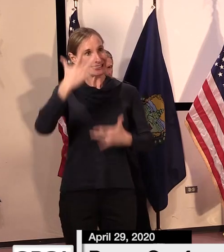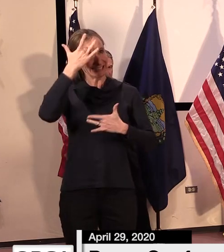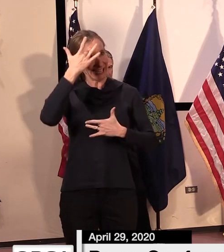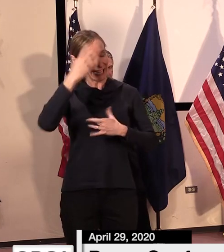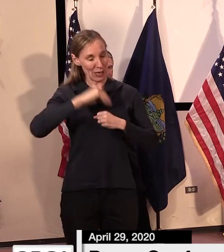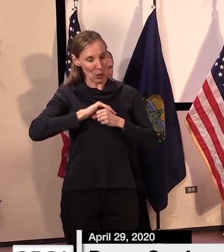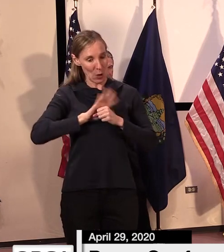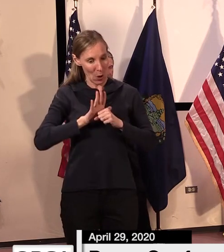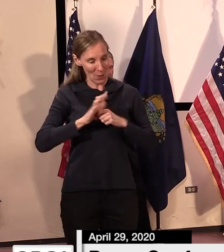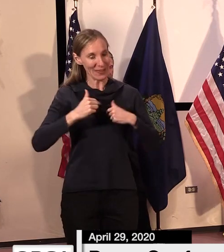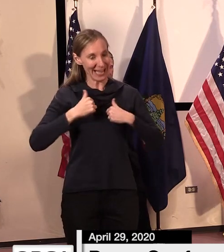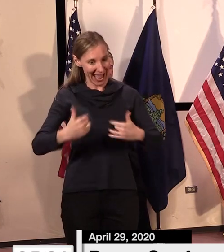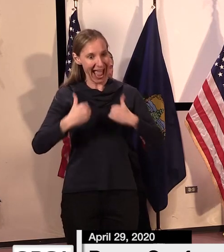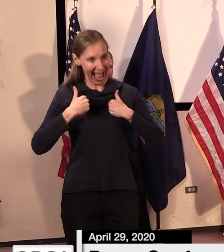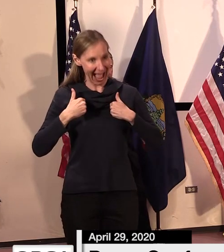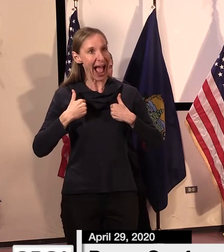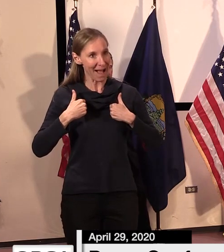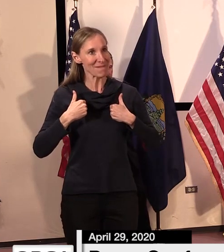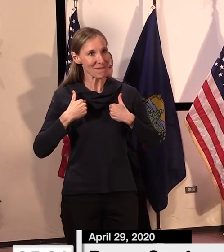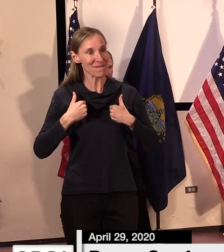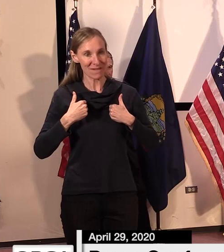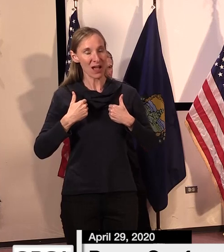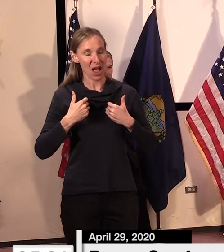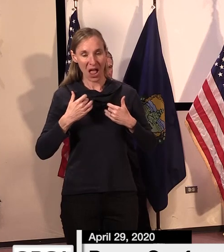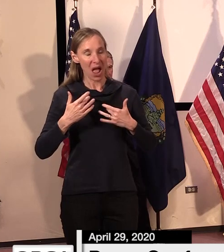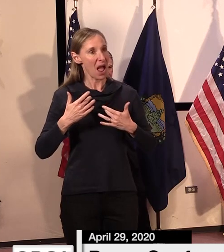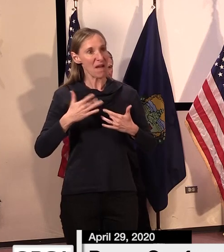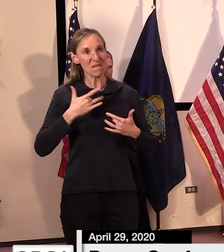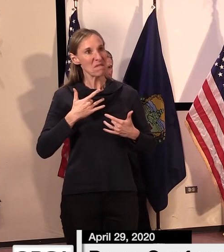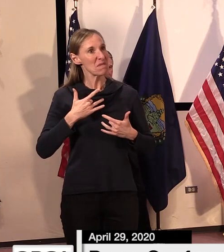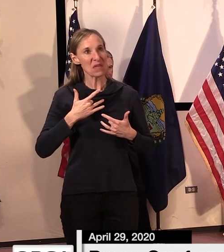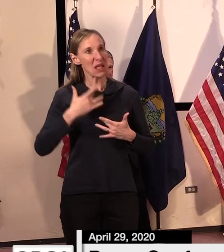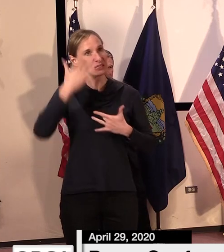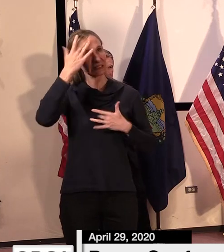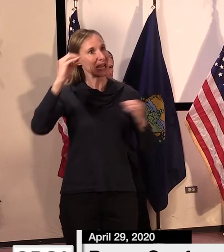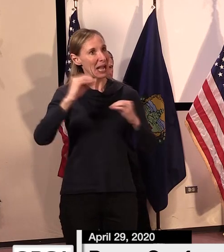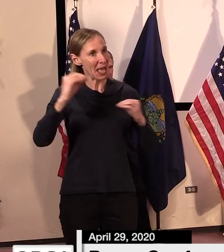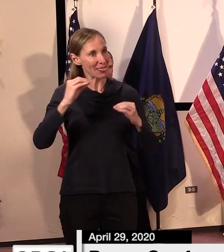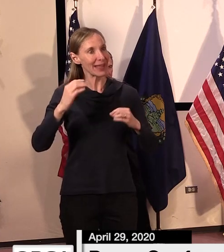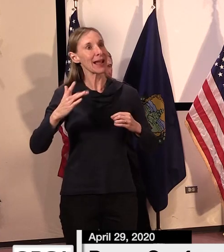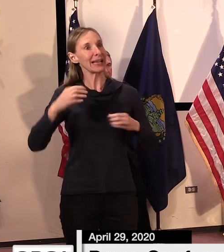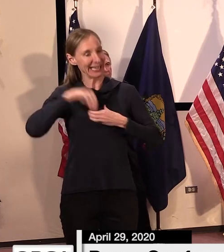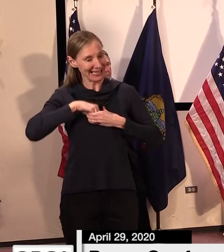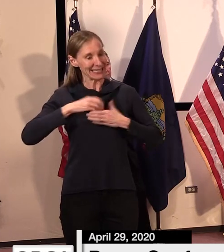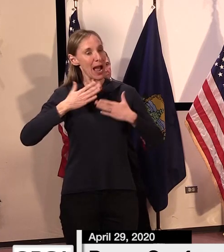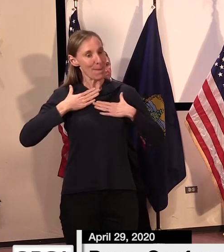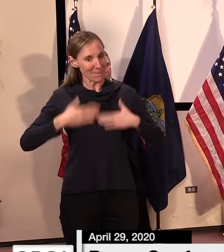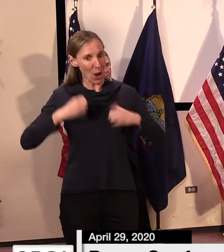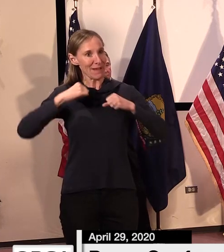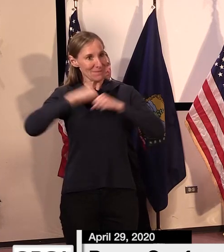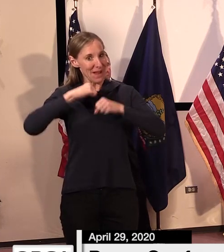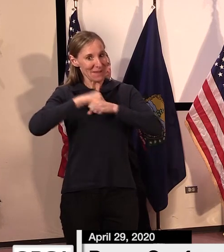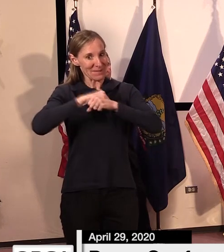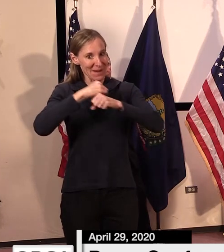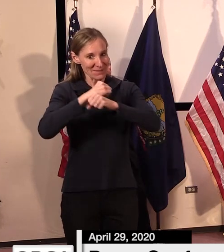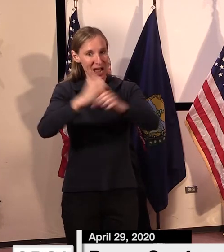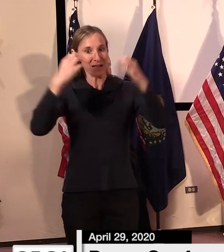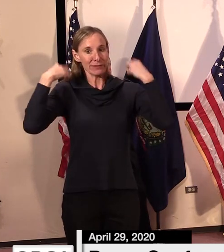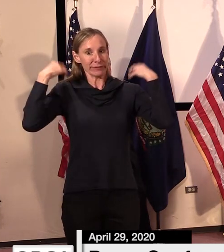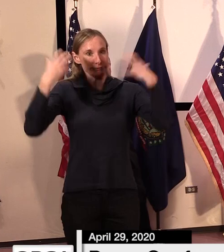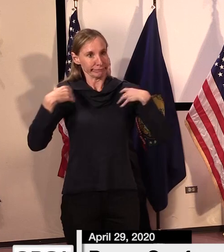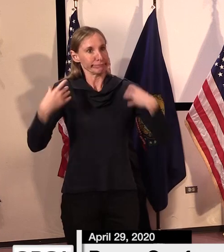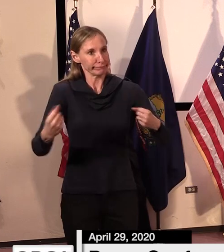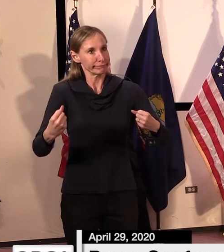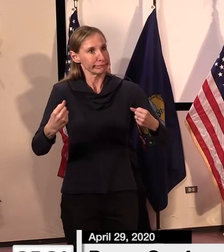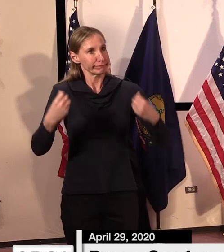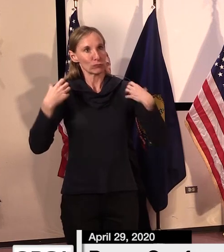virus but didn't even realize it and understand that. So that's what we'll see. The modeling part of